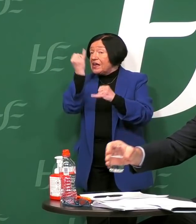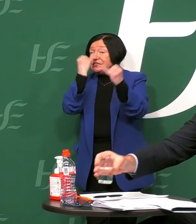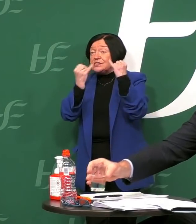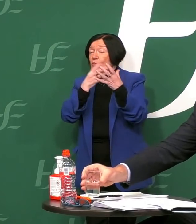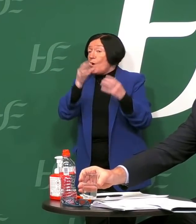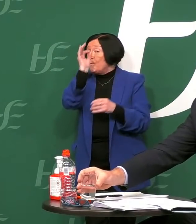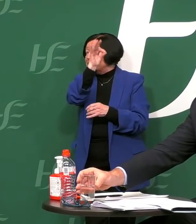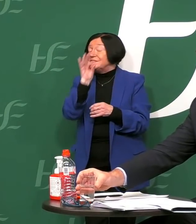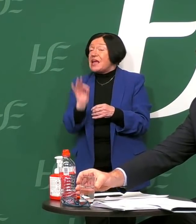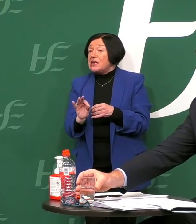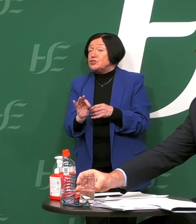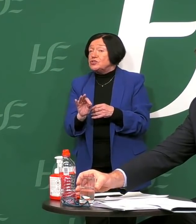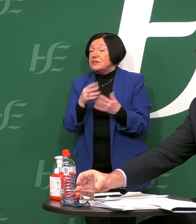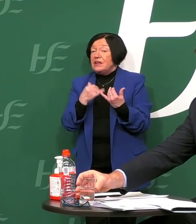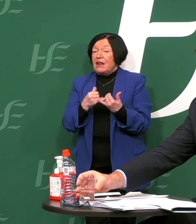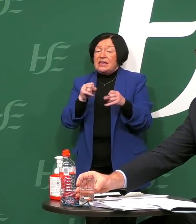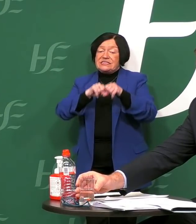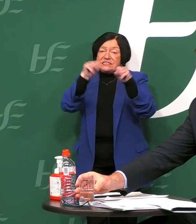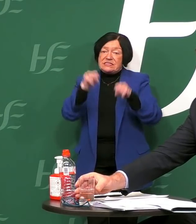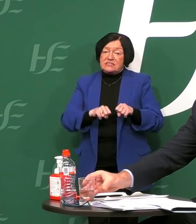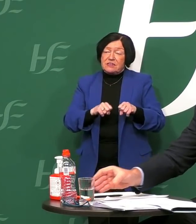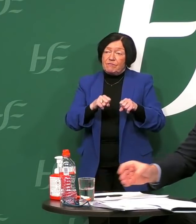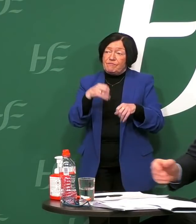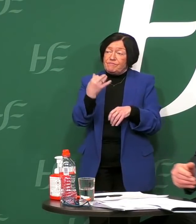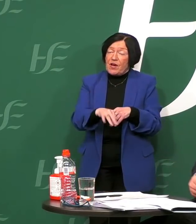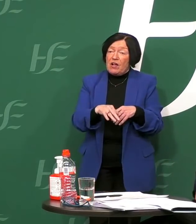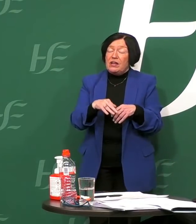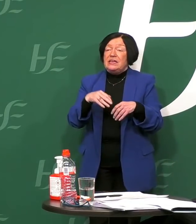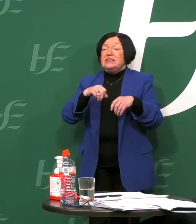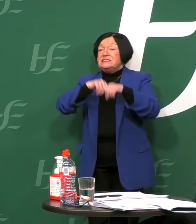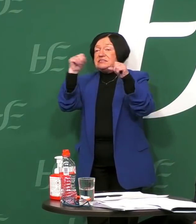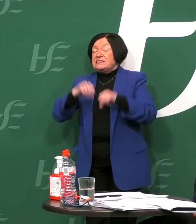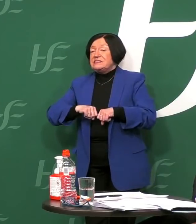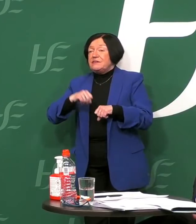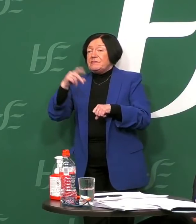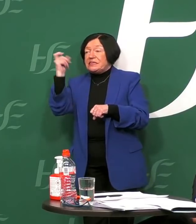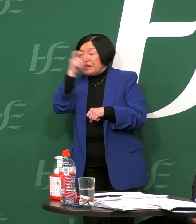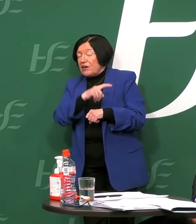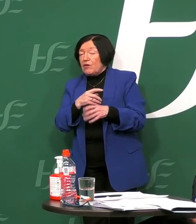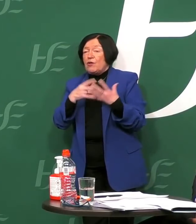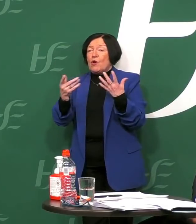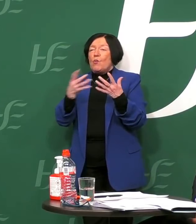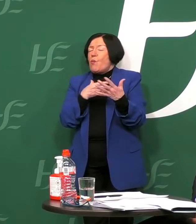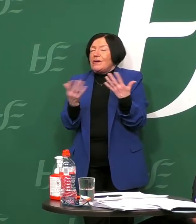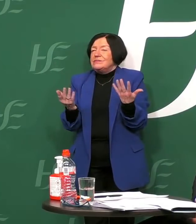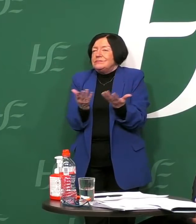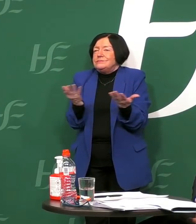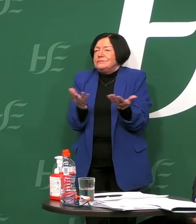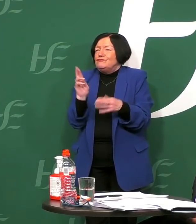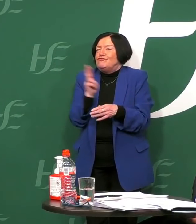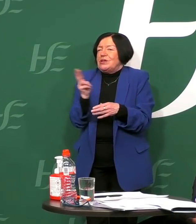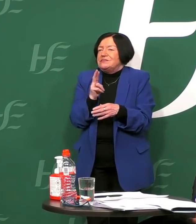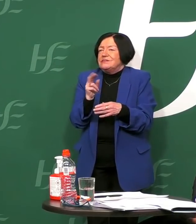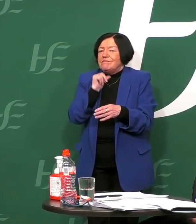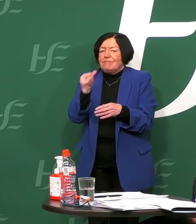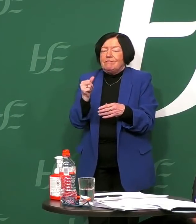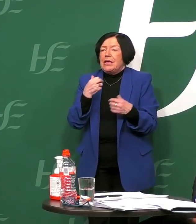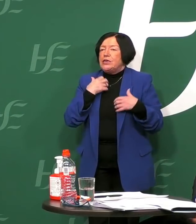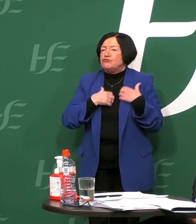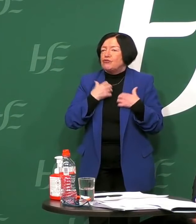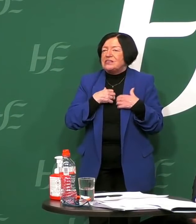what percentage is down to like system errors or system difficulties or teething problems, and what's down to lack of interest